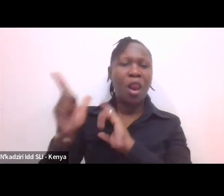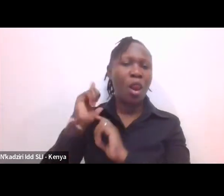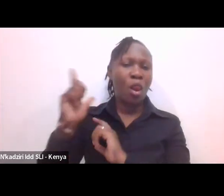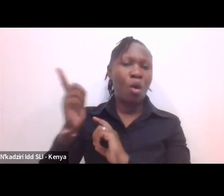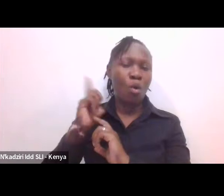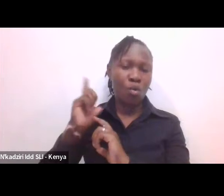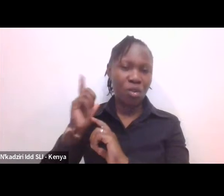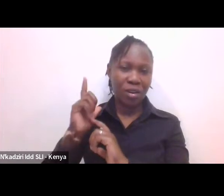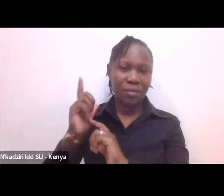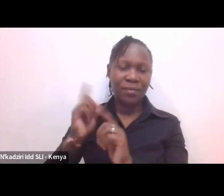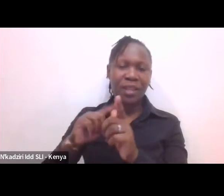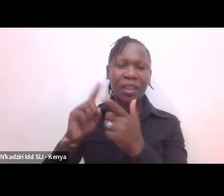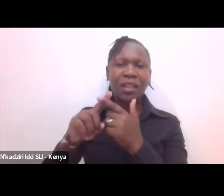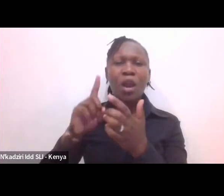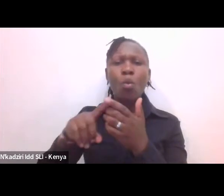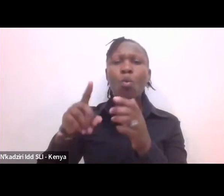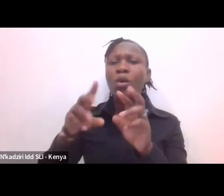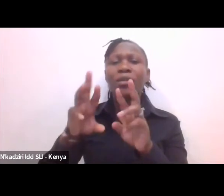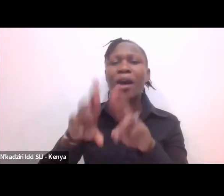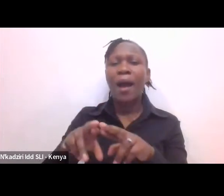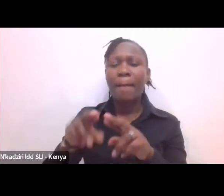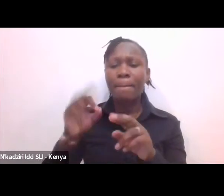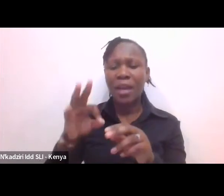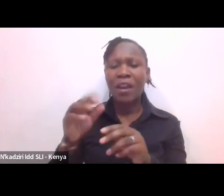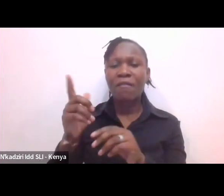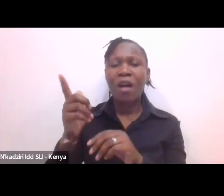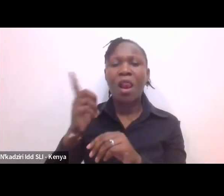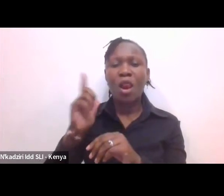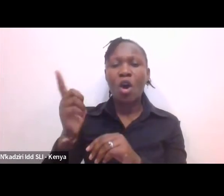the caravan starts to sway or snake?